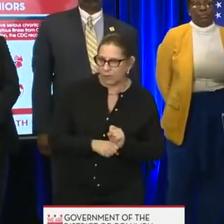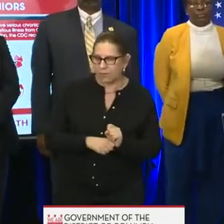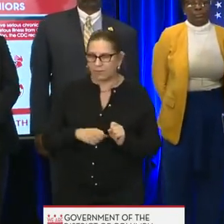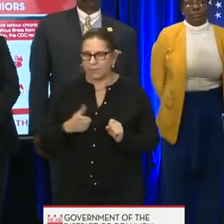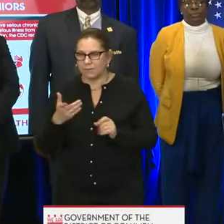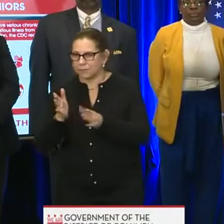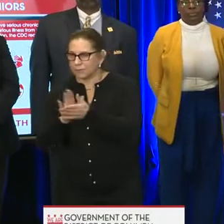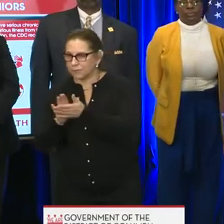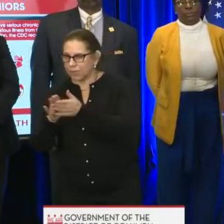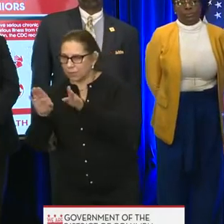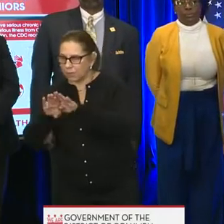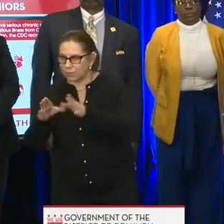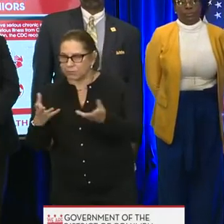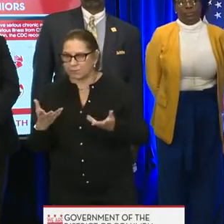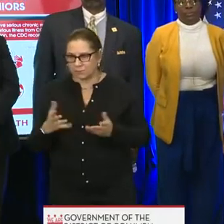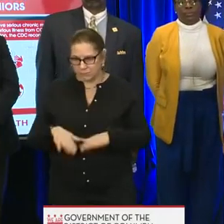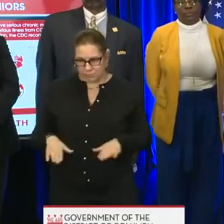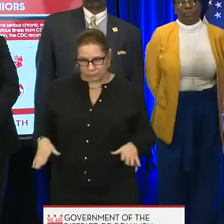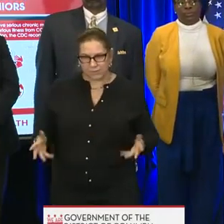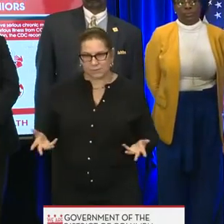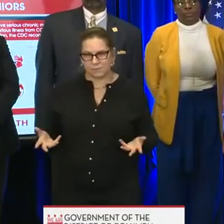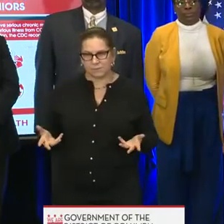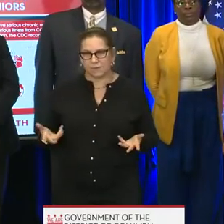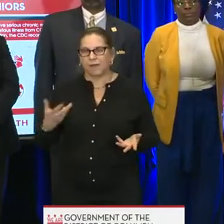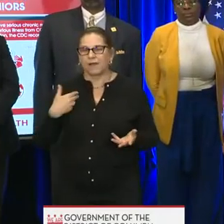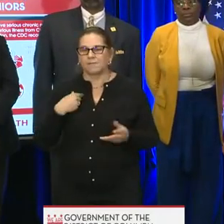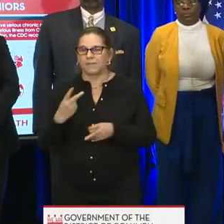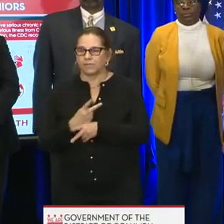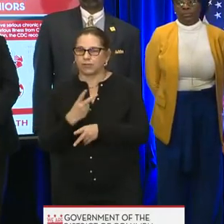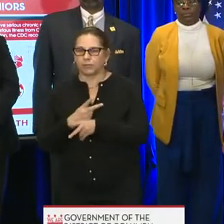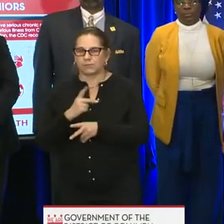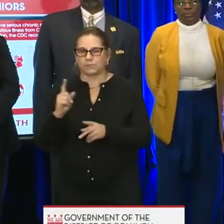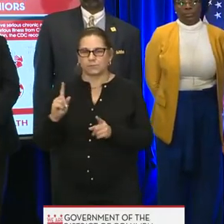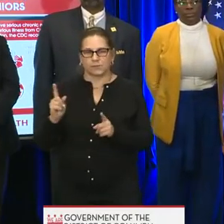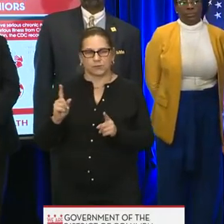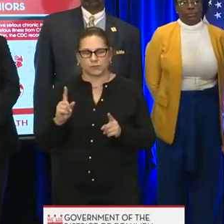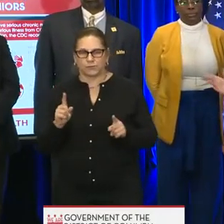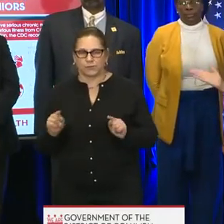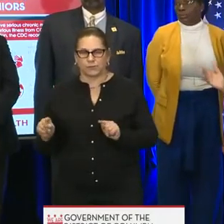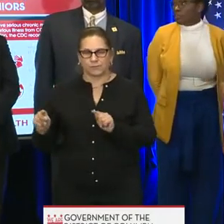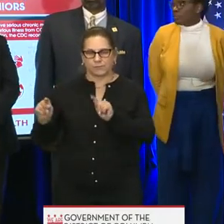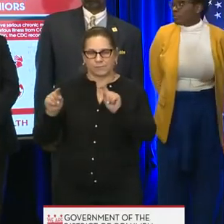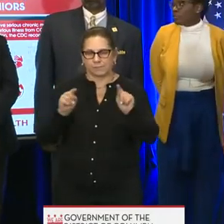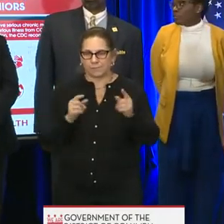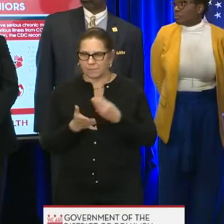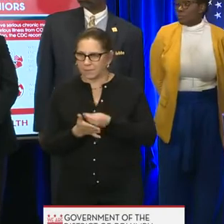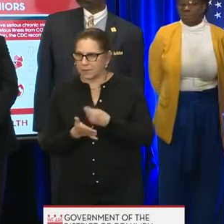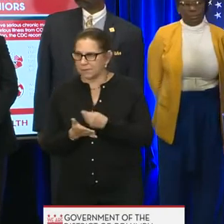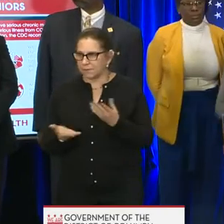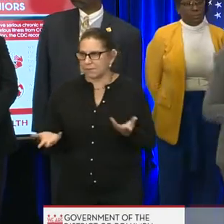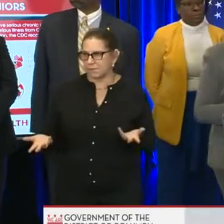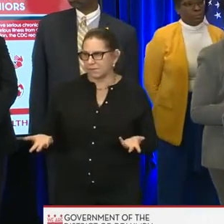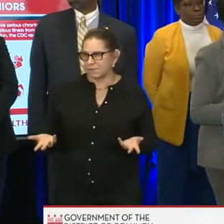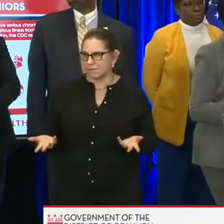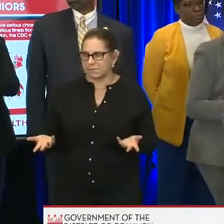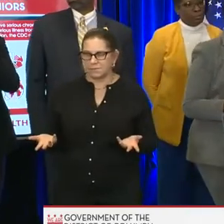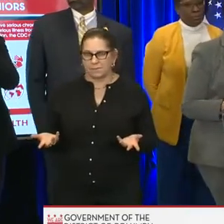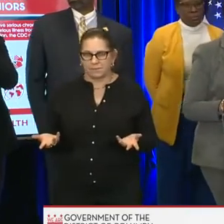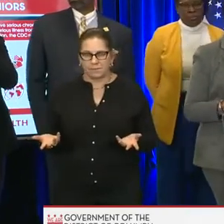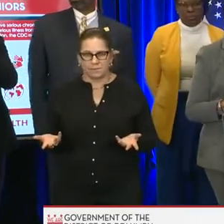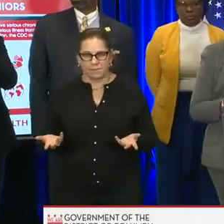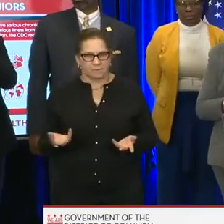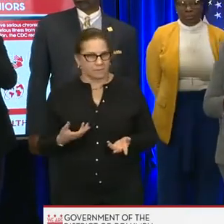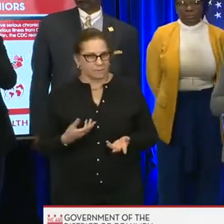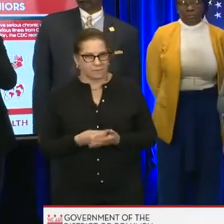we're going to encourage them to stay open. And for the subsidies? I think that, yes. Yes,